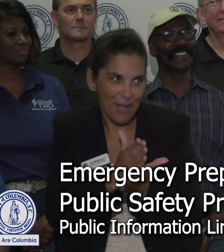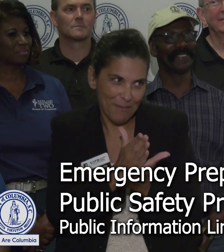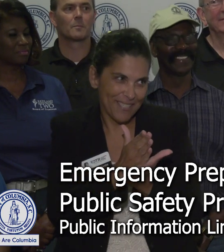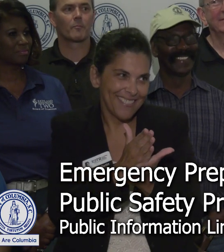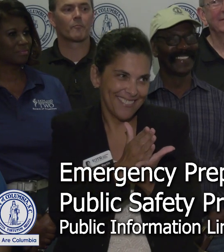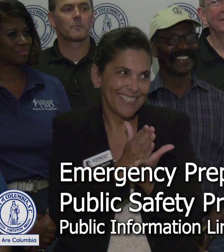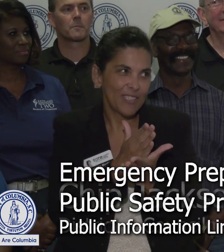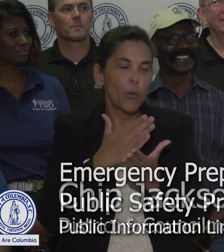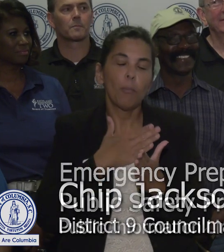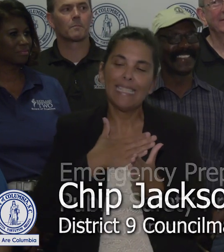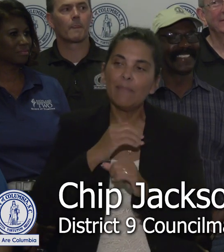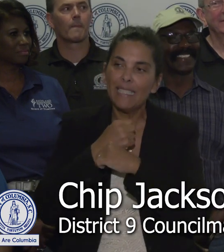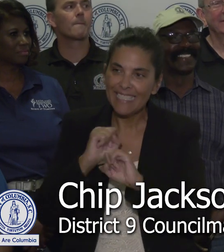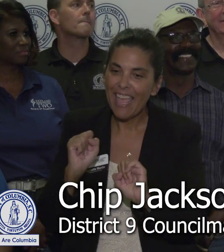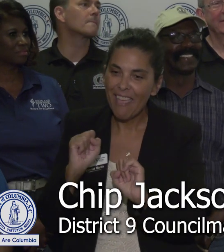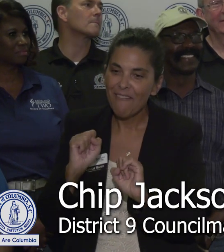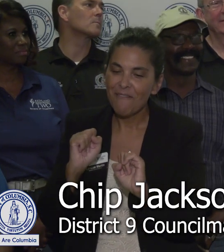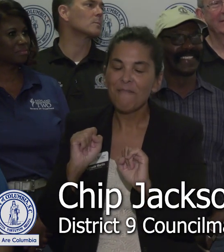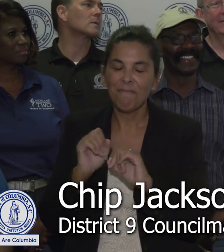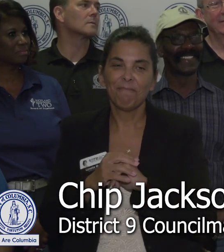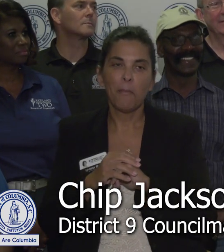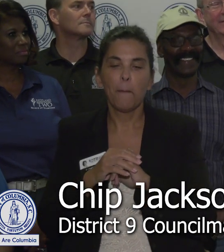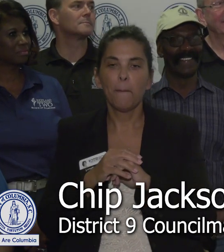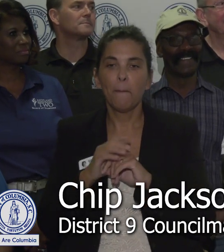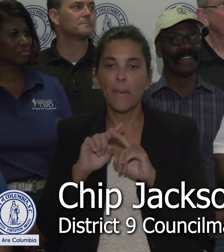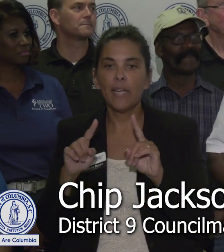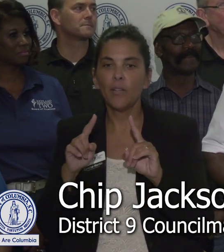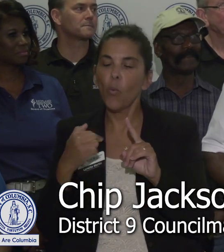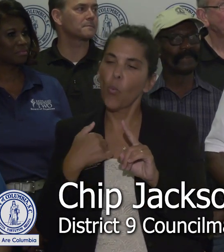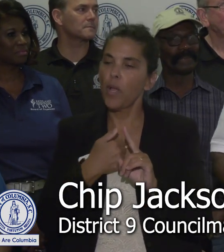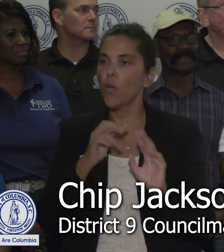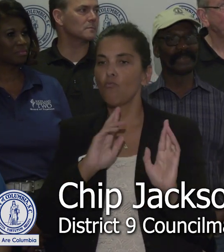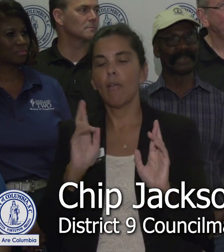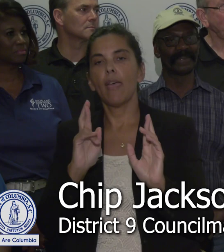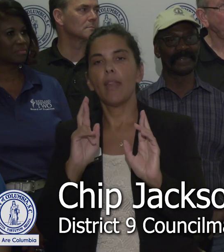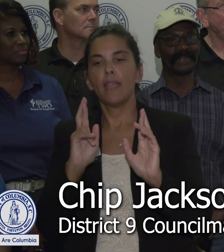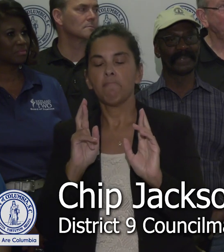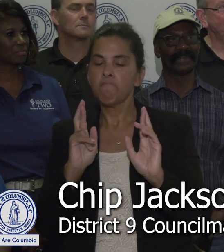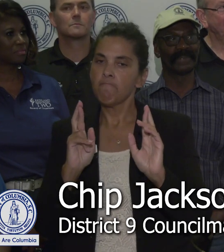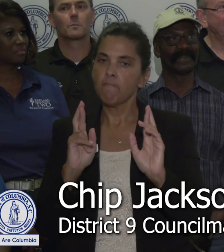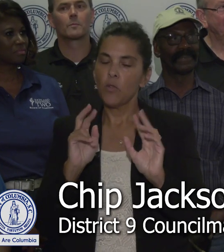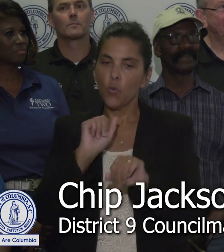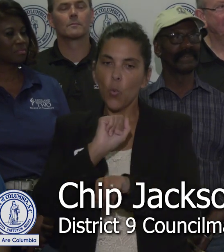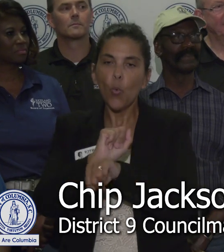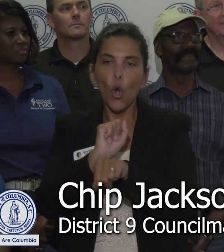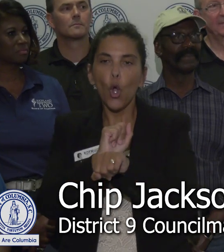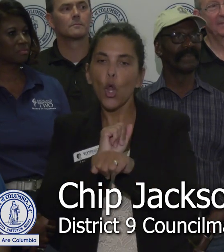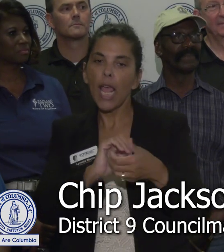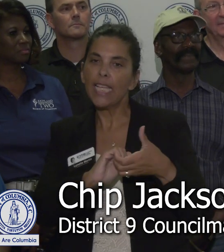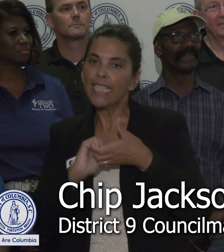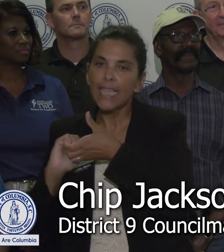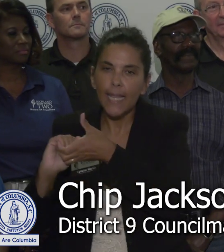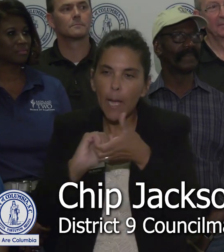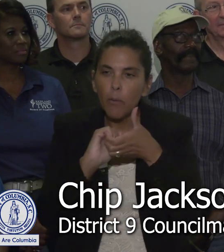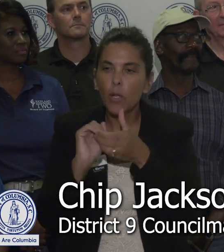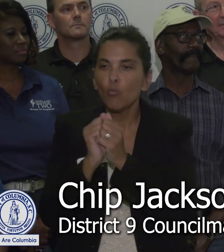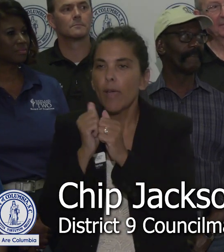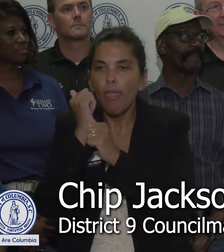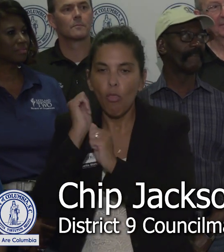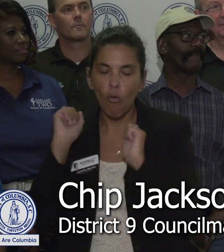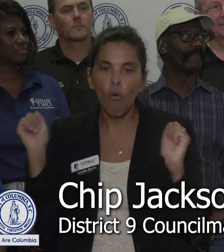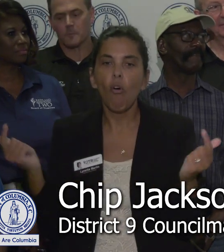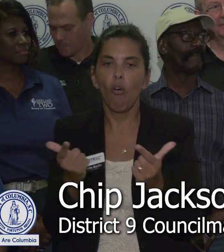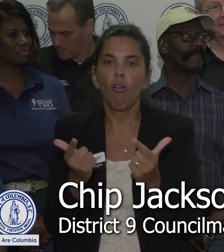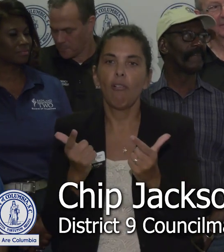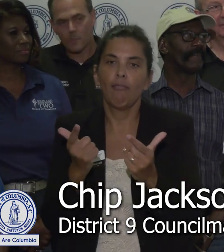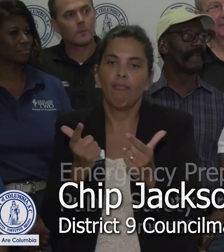we certainly want you to be safe in the meantime. And again, we stand ready to work very collaboratively with everyone